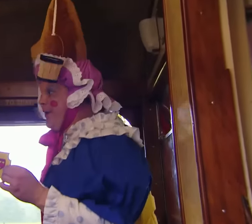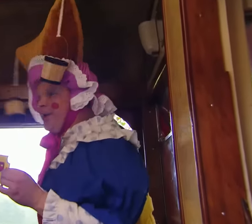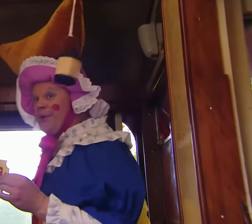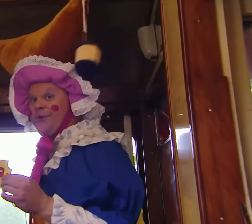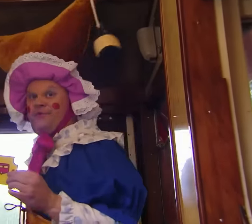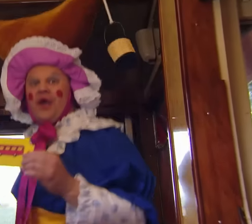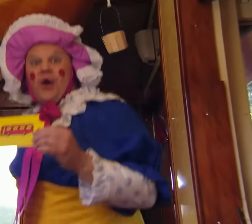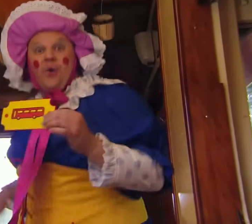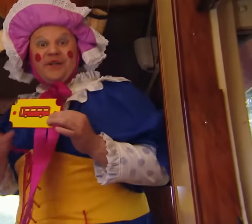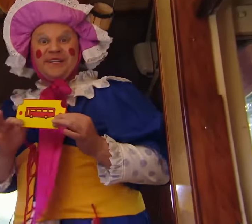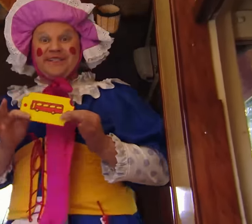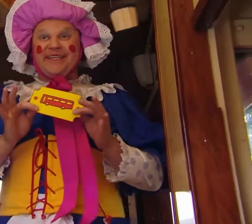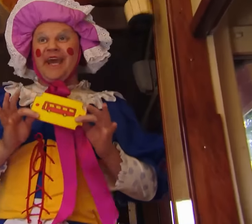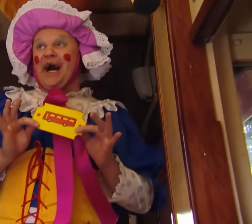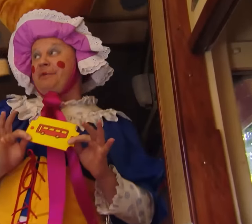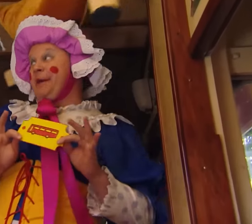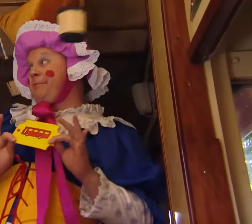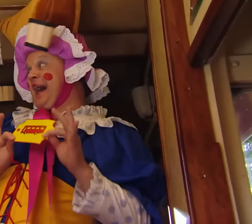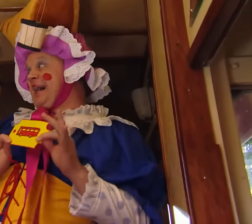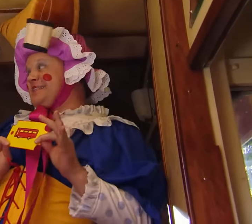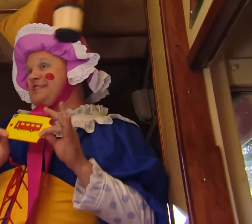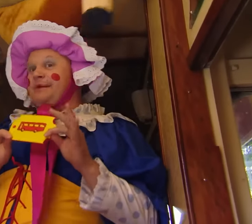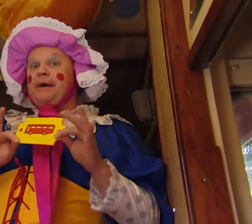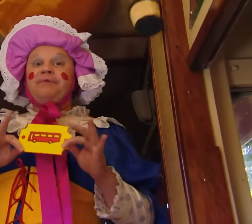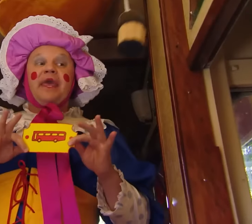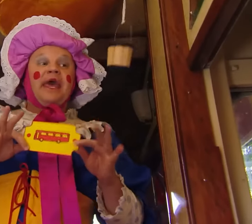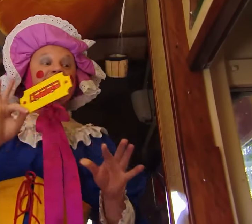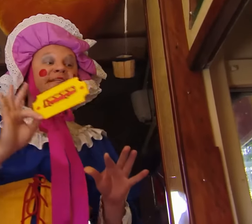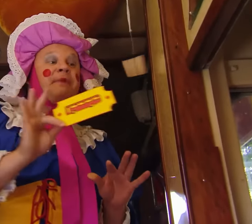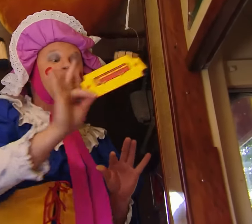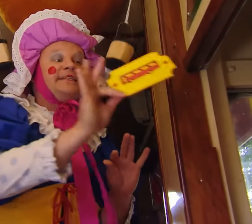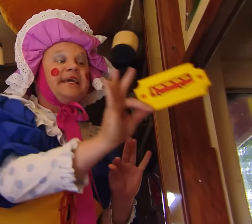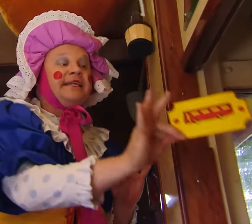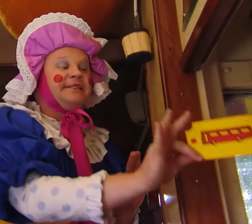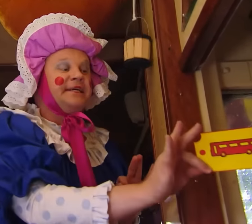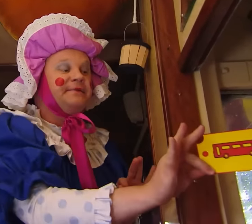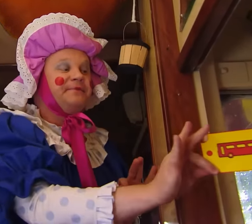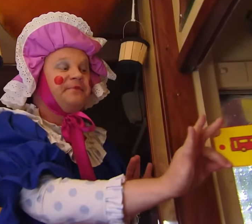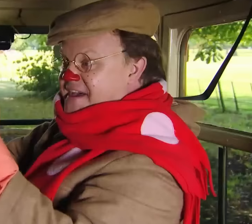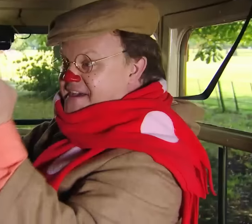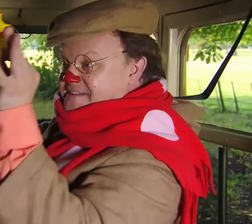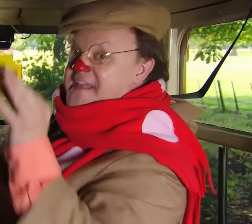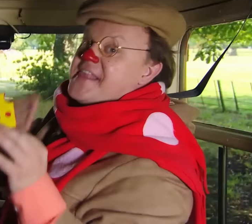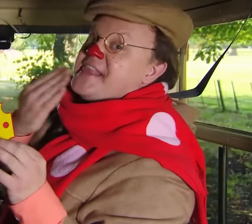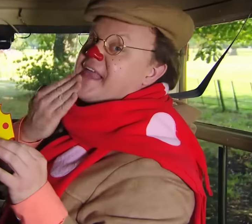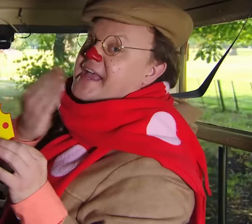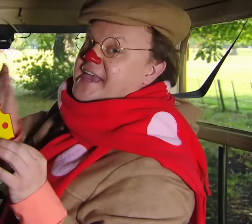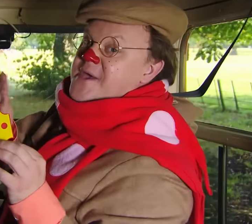Oh, what a charming bus. Here's my ticket. Thank you.